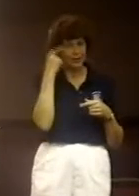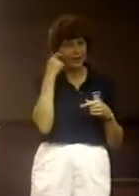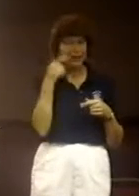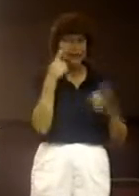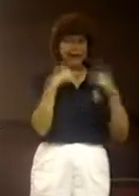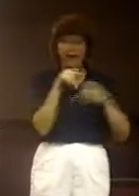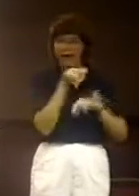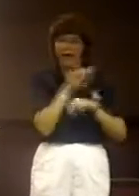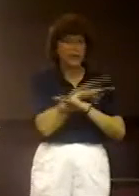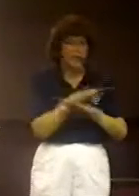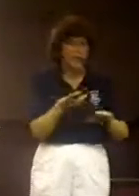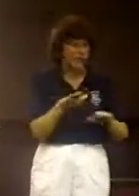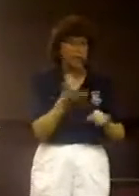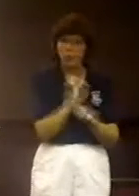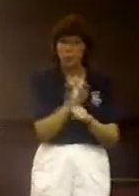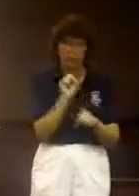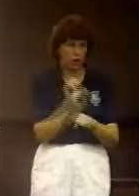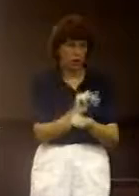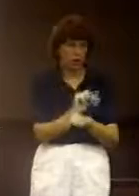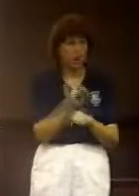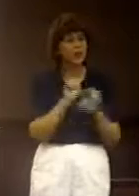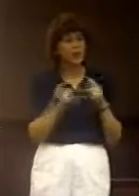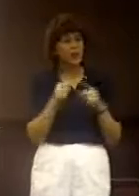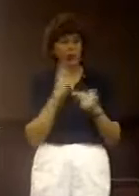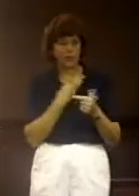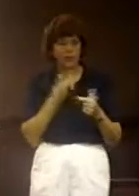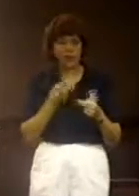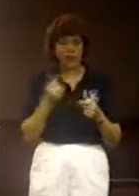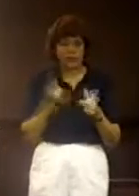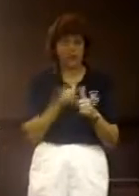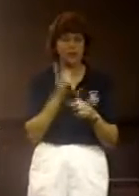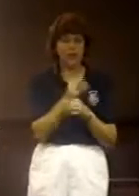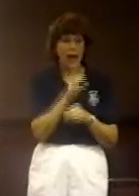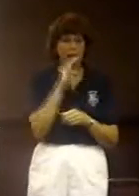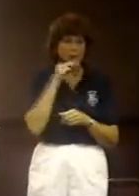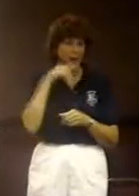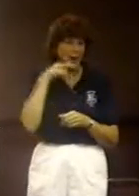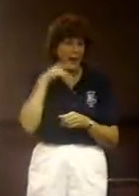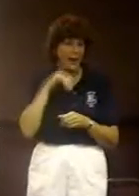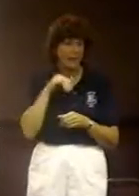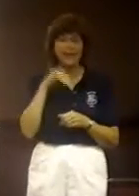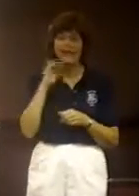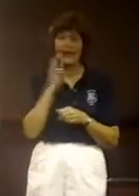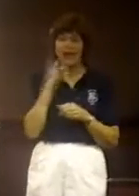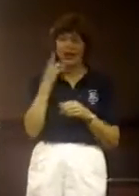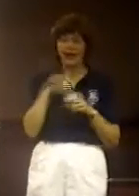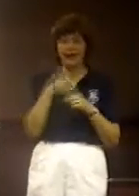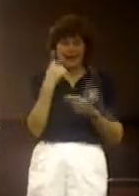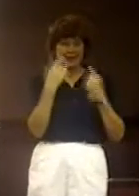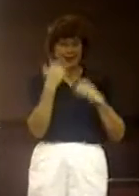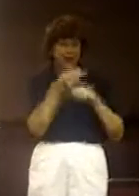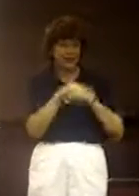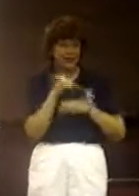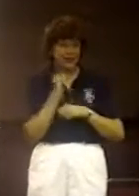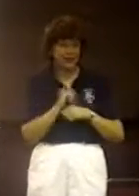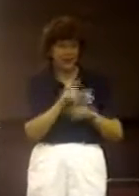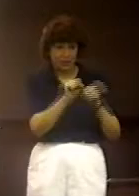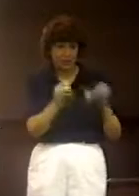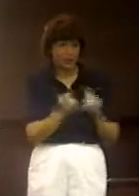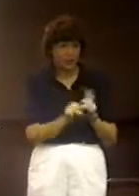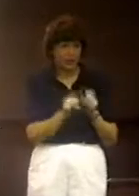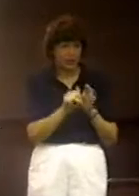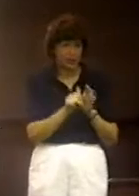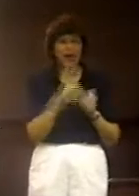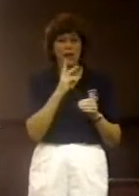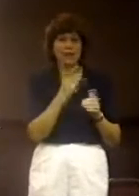not, work. So when we first got Mary Patty, we were in a signed English situation, and